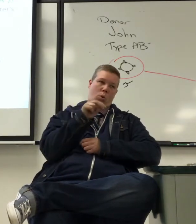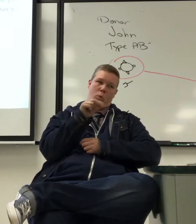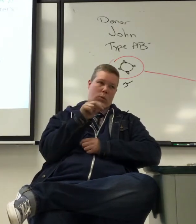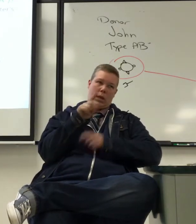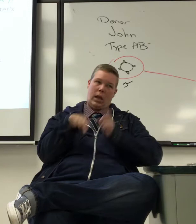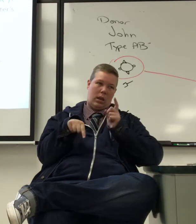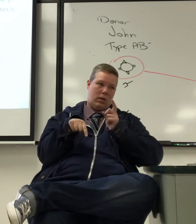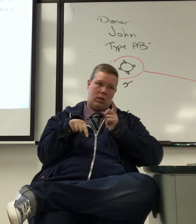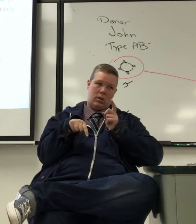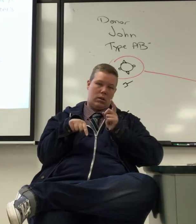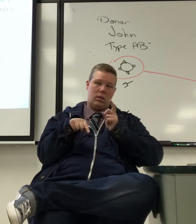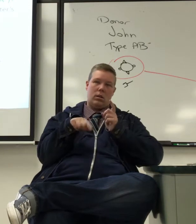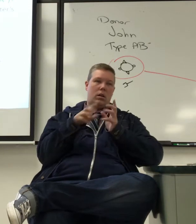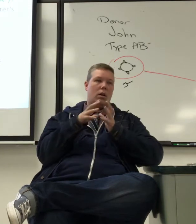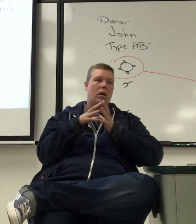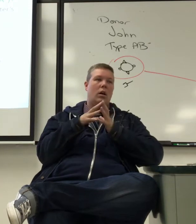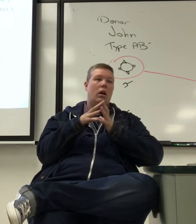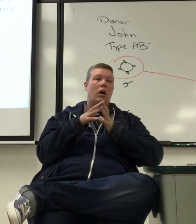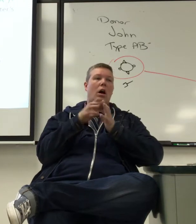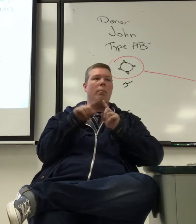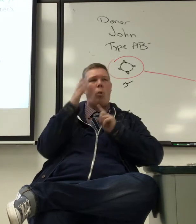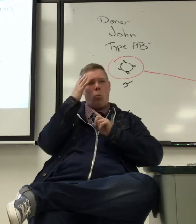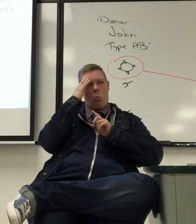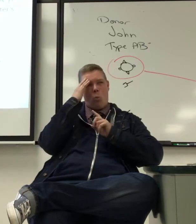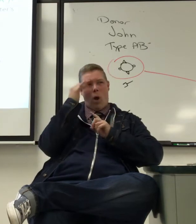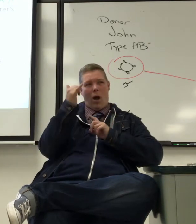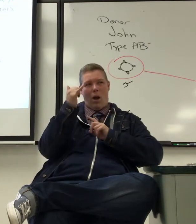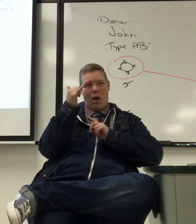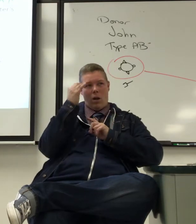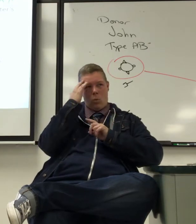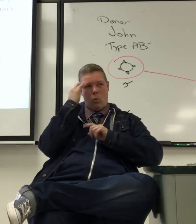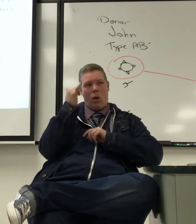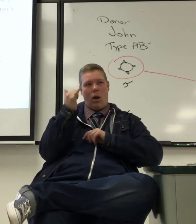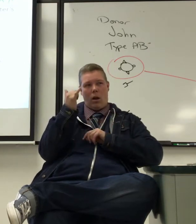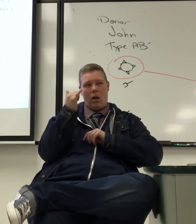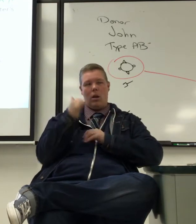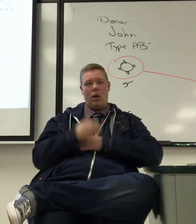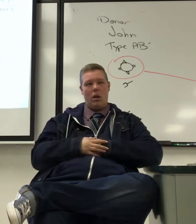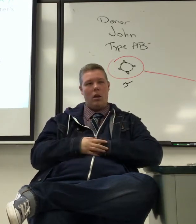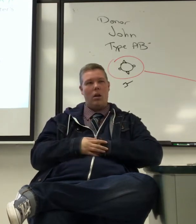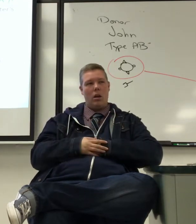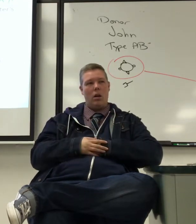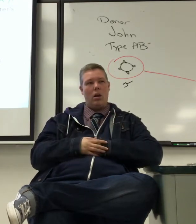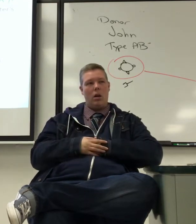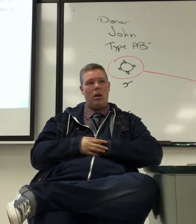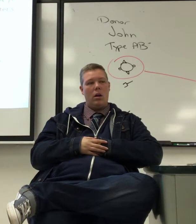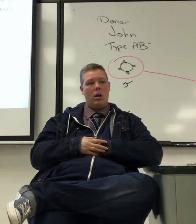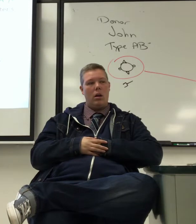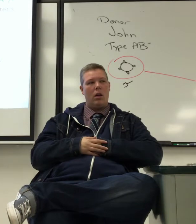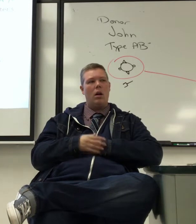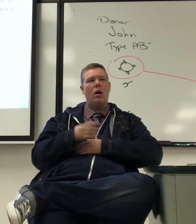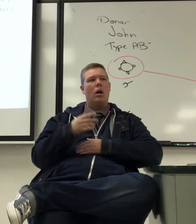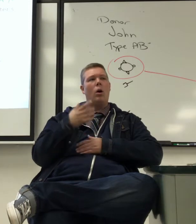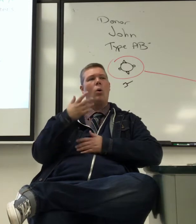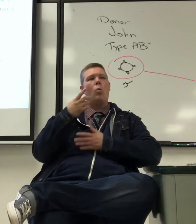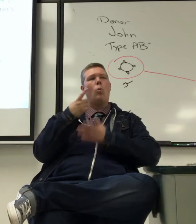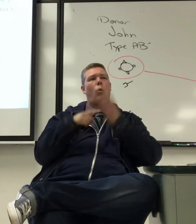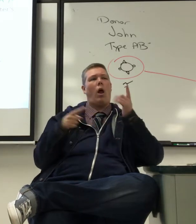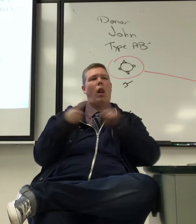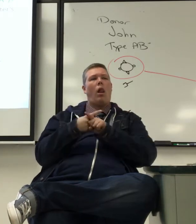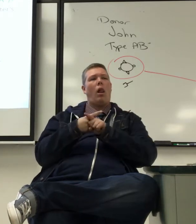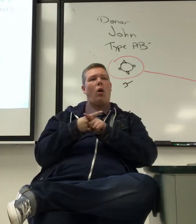a no, but then the logic is also expected. What cross-reacted? That's kind of what we look for